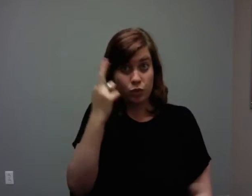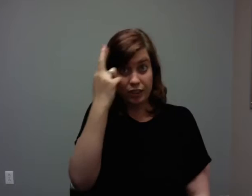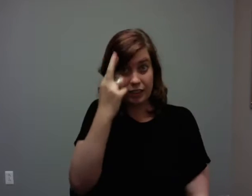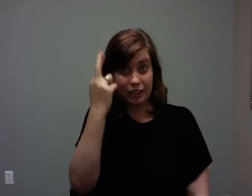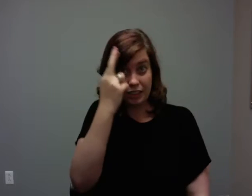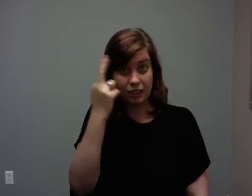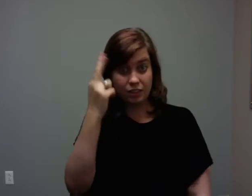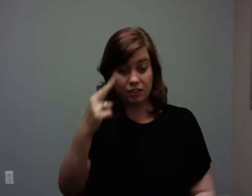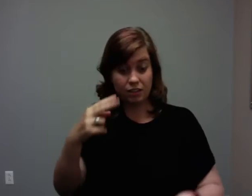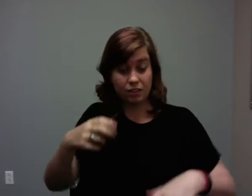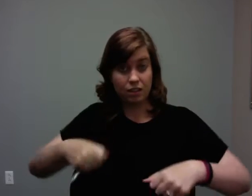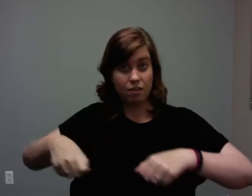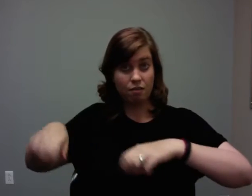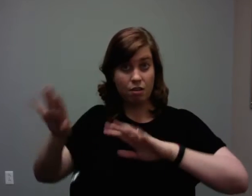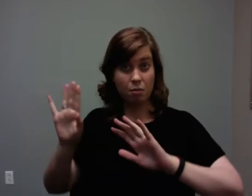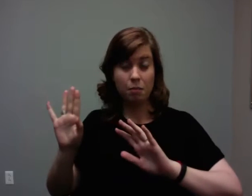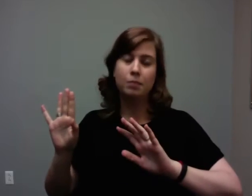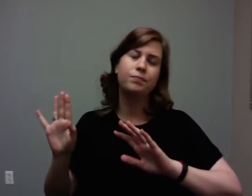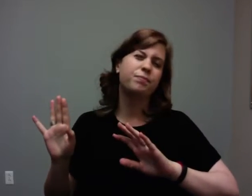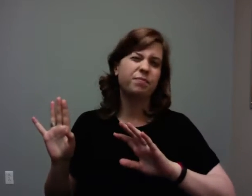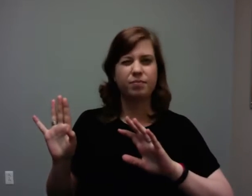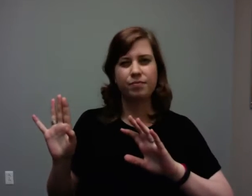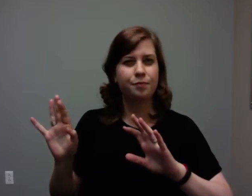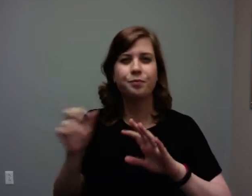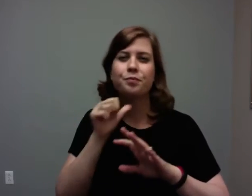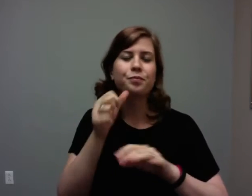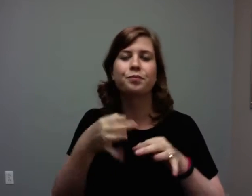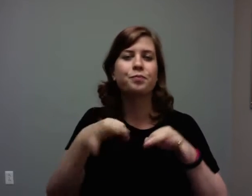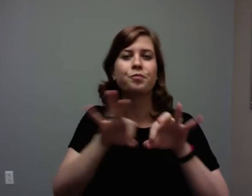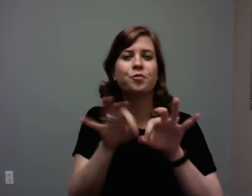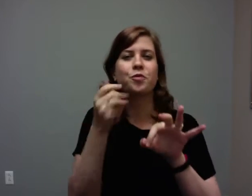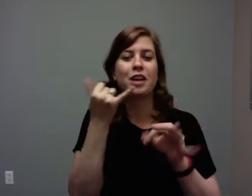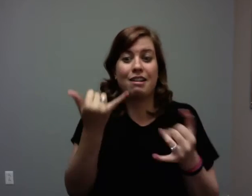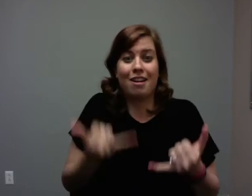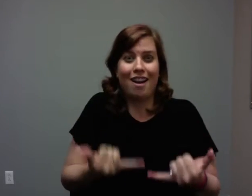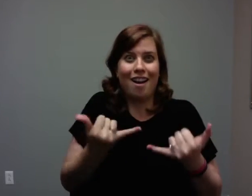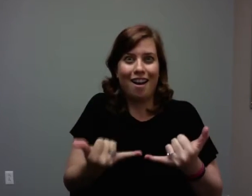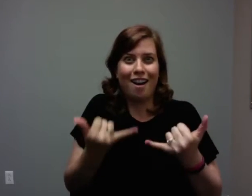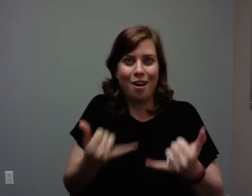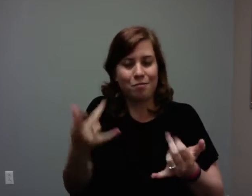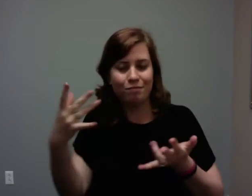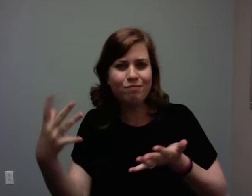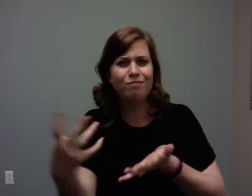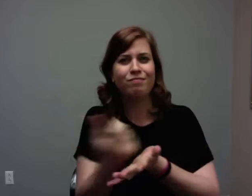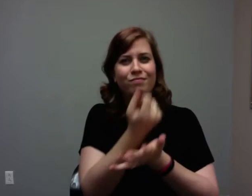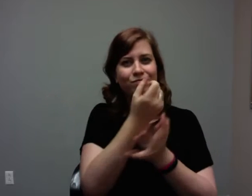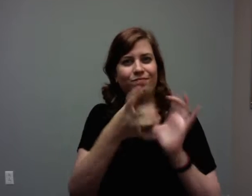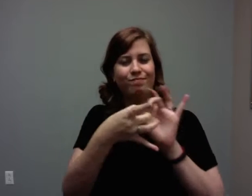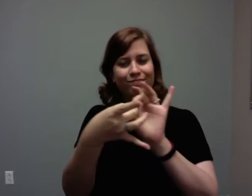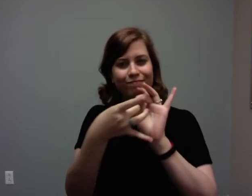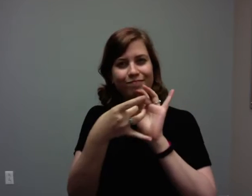and it's what the relationship is going to be like now that matters anyways. So that's just my opinion. But anyways,